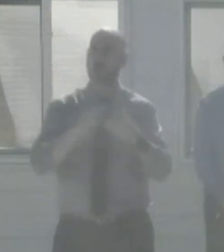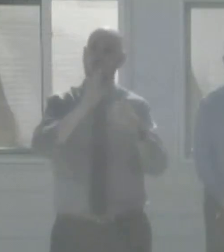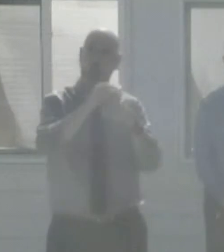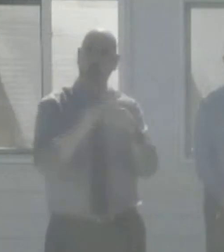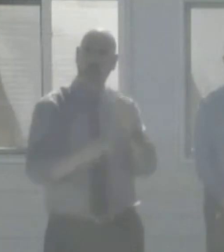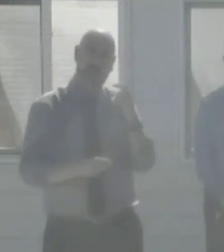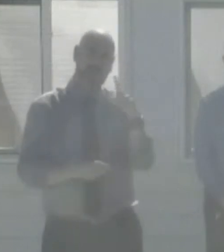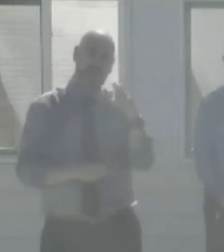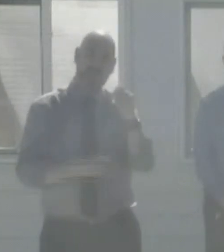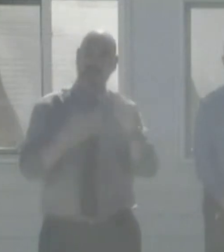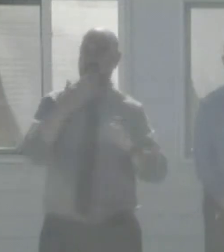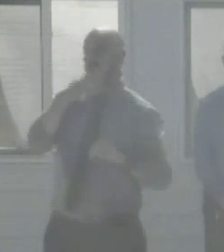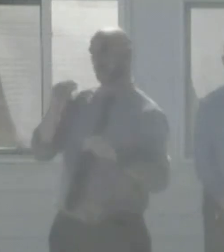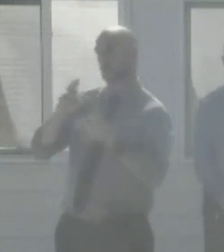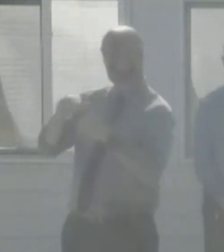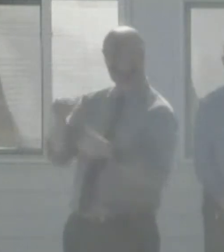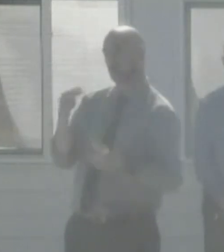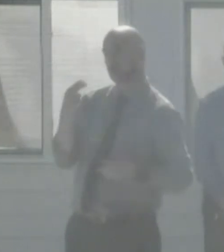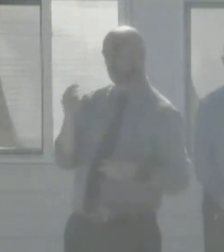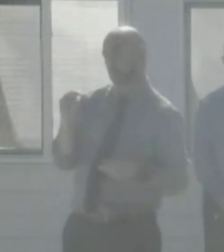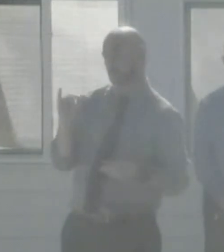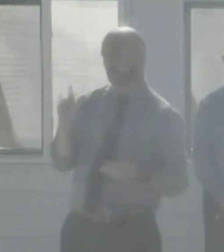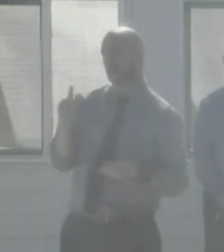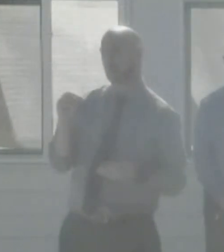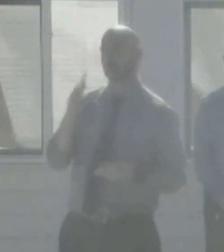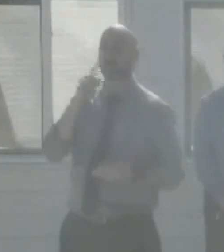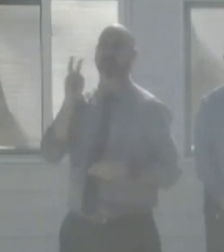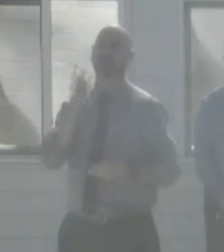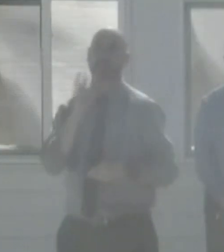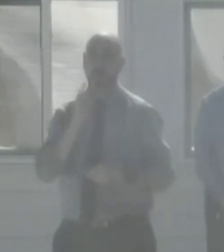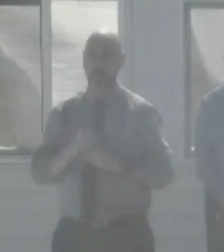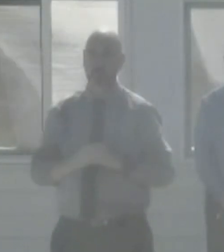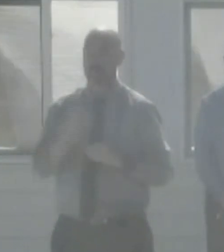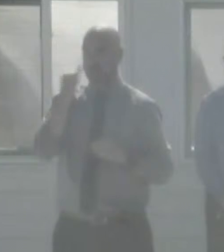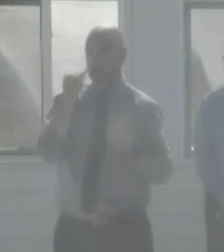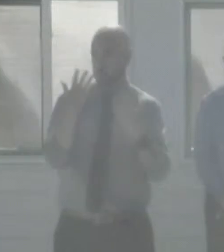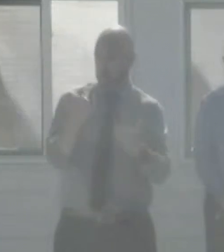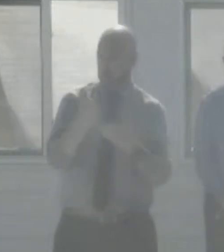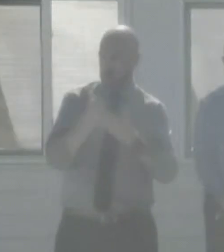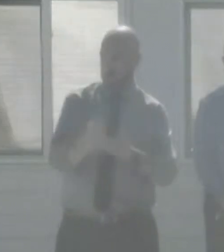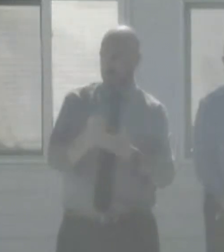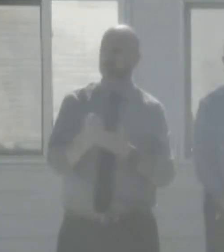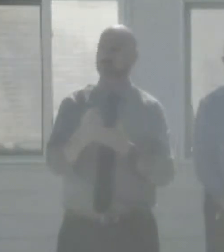Hurricane Milton. And so if you want to do that, you can go to floridadisasterfund.org,